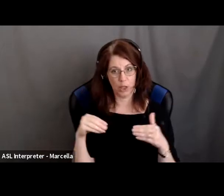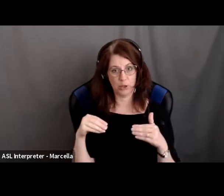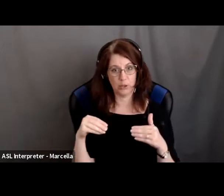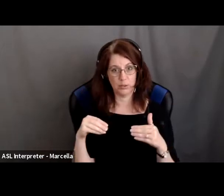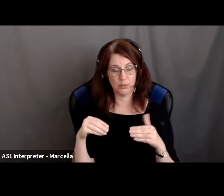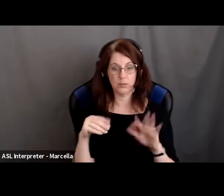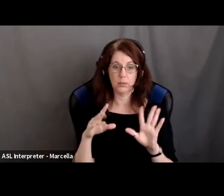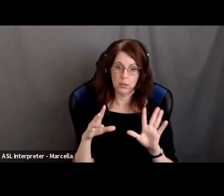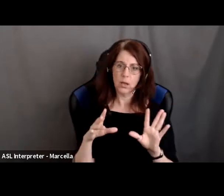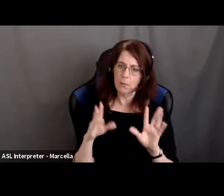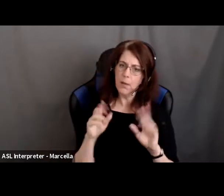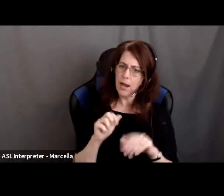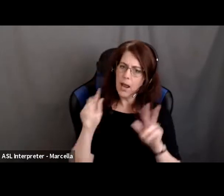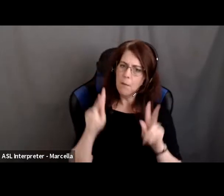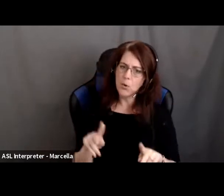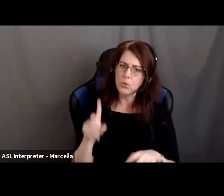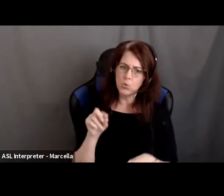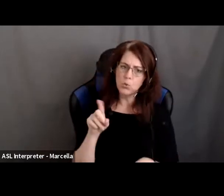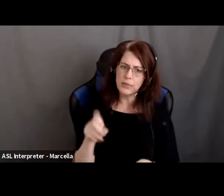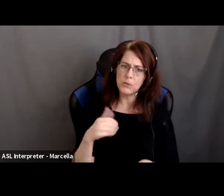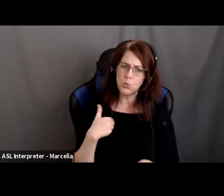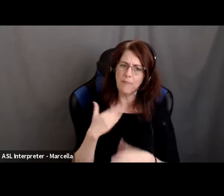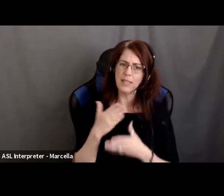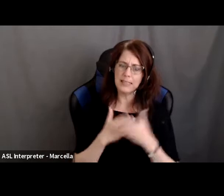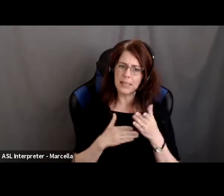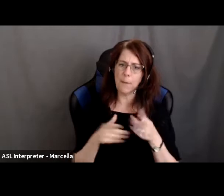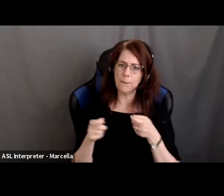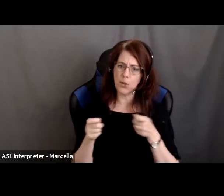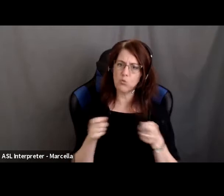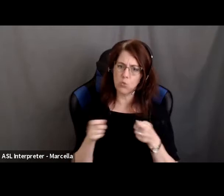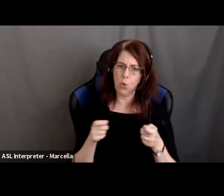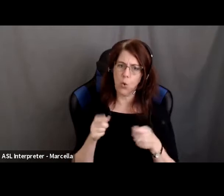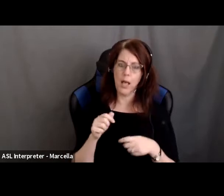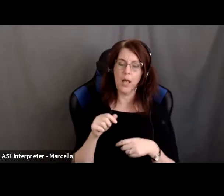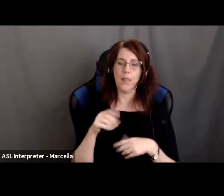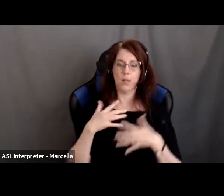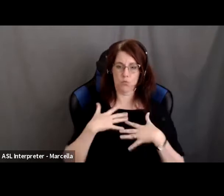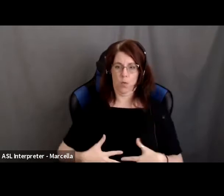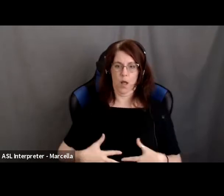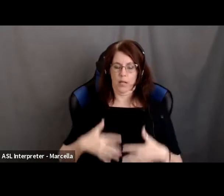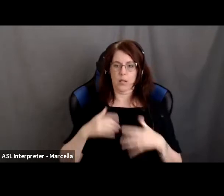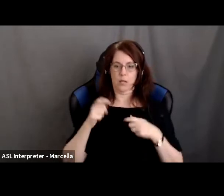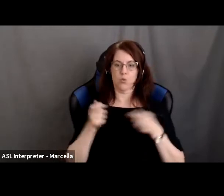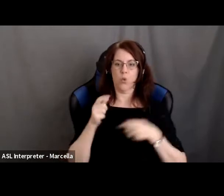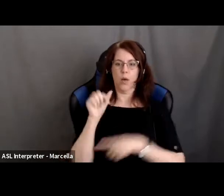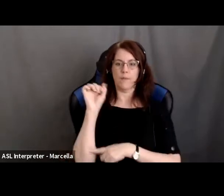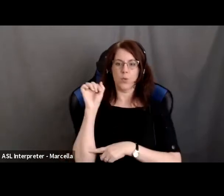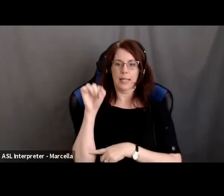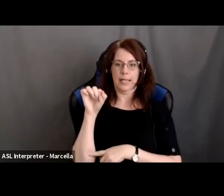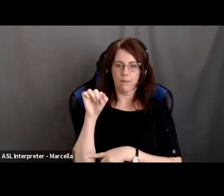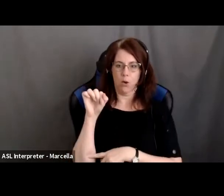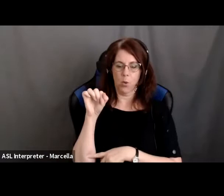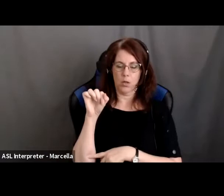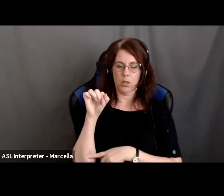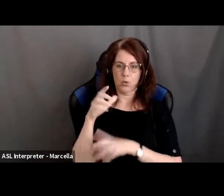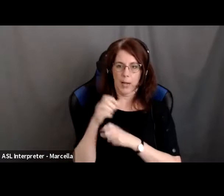a person really does need to have some trunk control. They have to be able to lean forward to get the food off of the